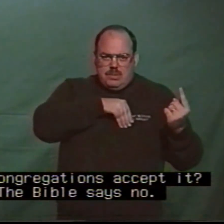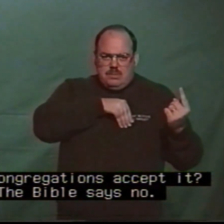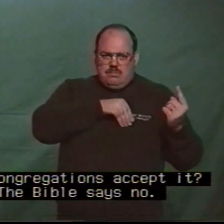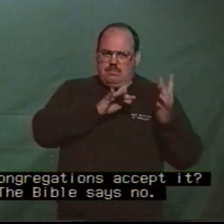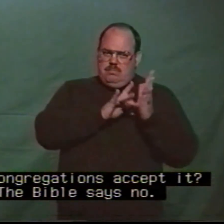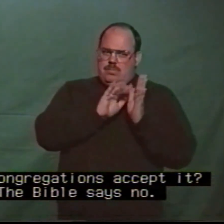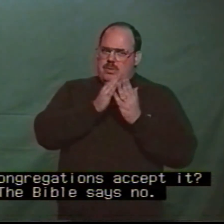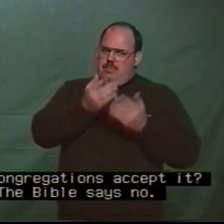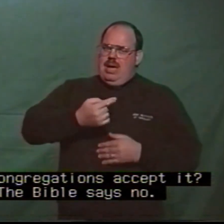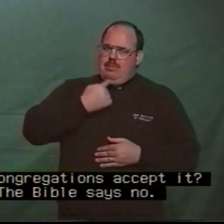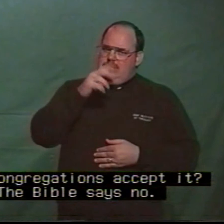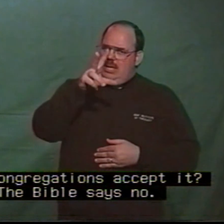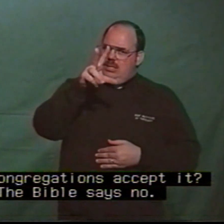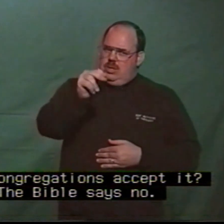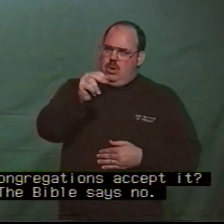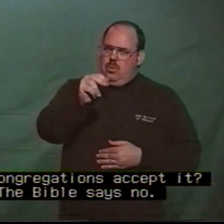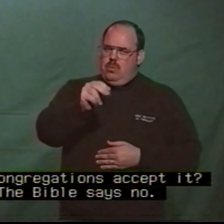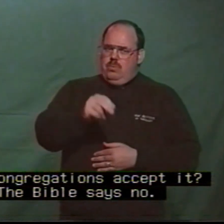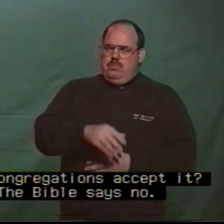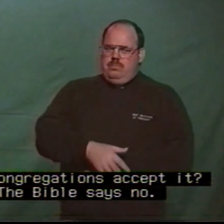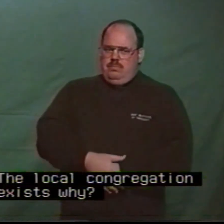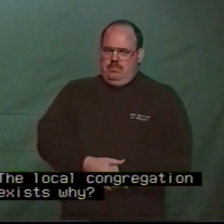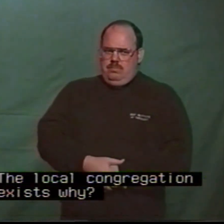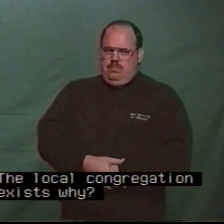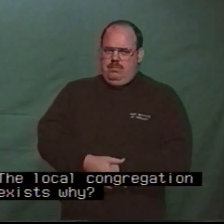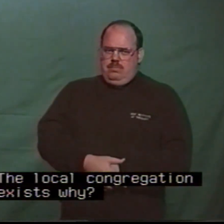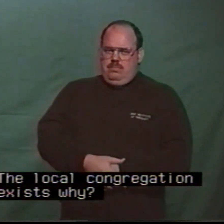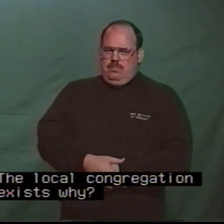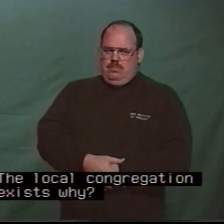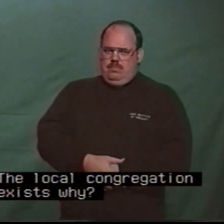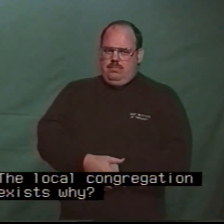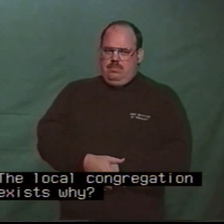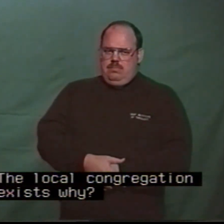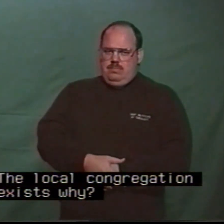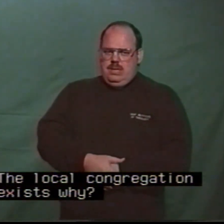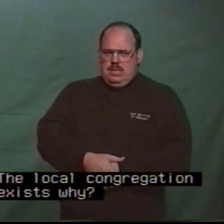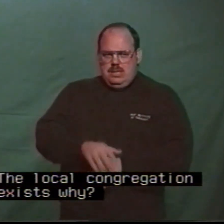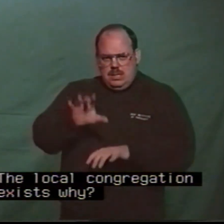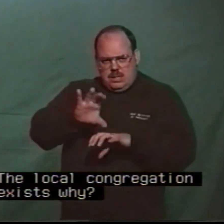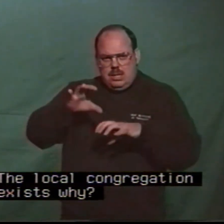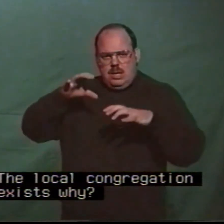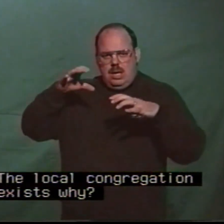the local congregation exists why